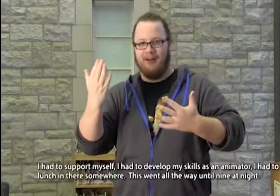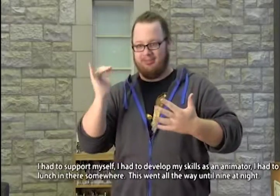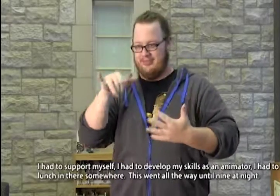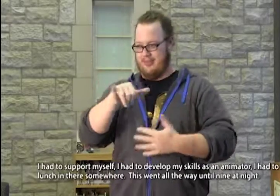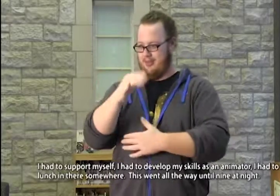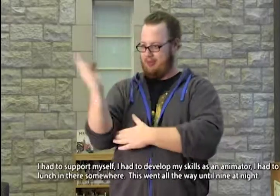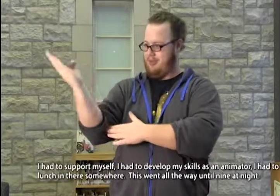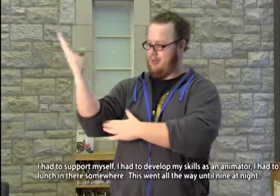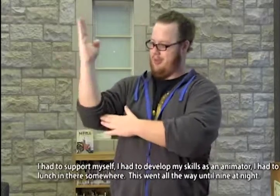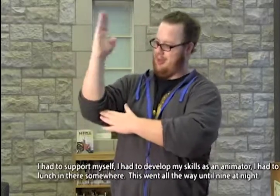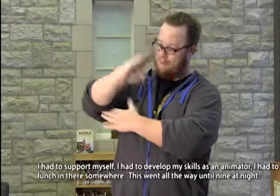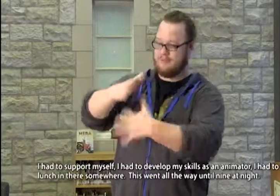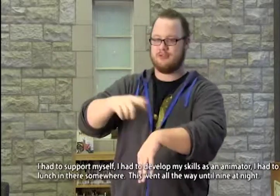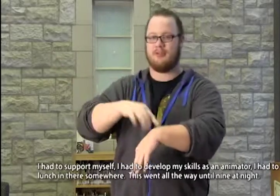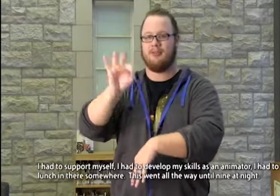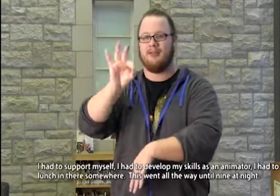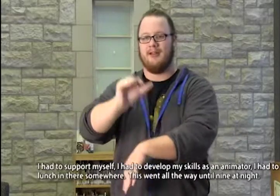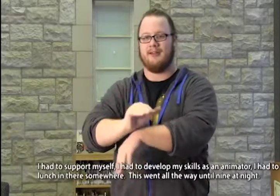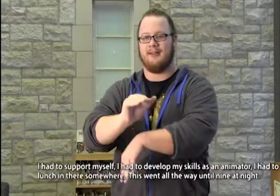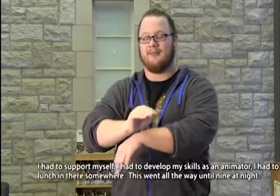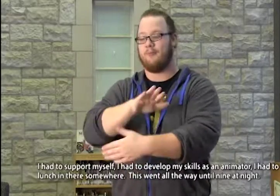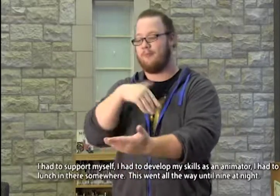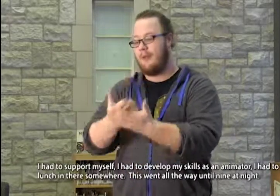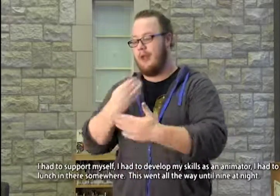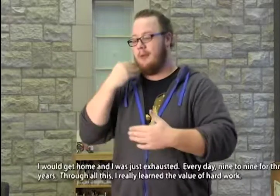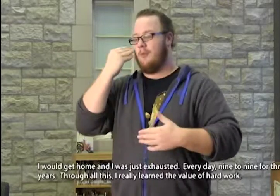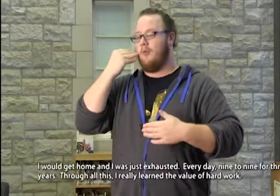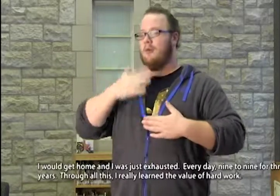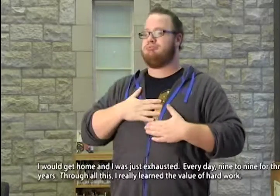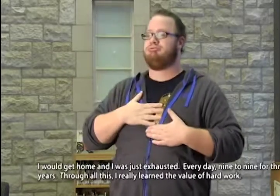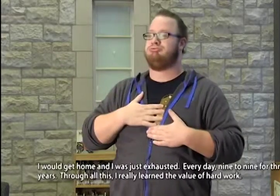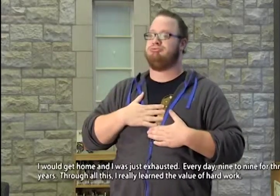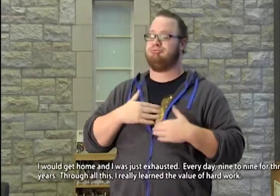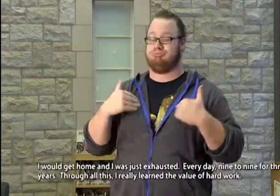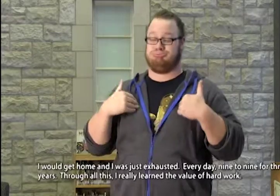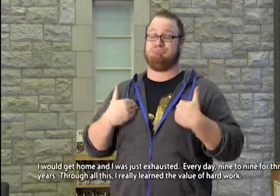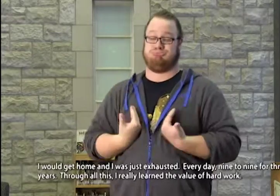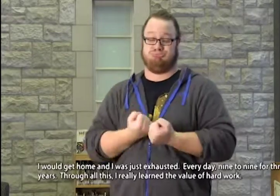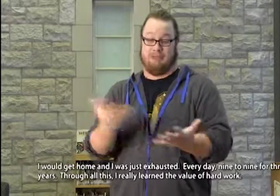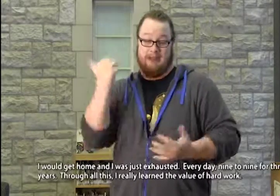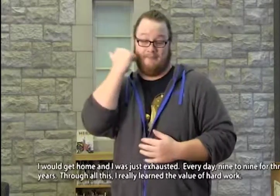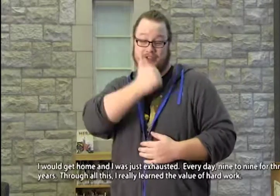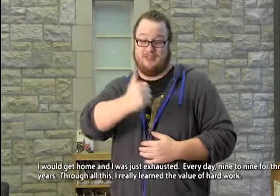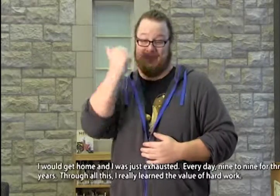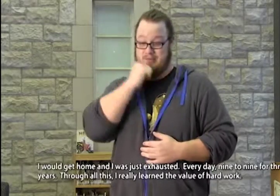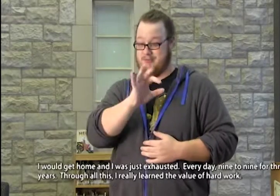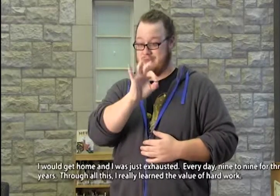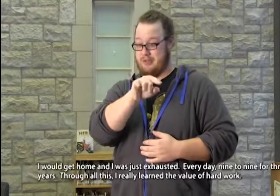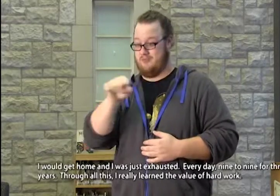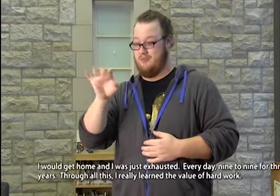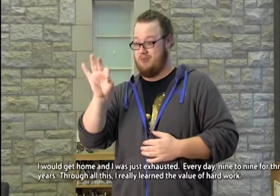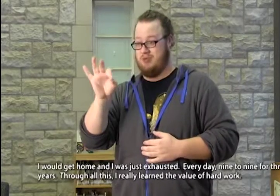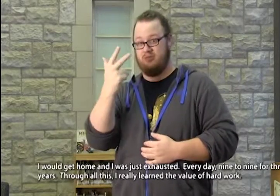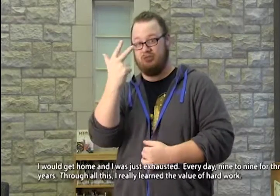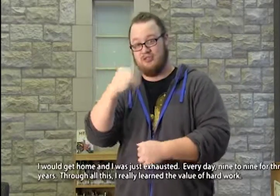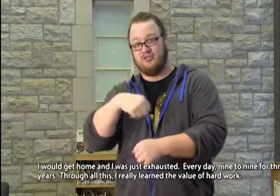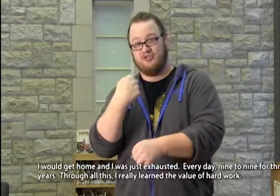there somewhere. And this went all the way till 9 at night. And I would get home and I was just exhausted every day, 9 to 9 for 3 years.